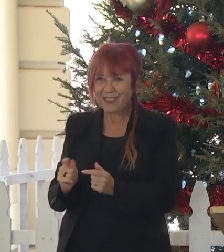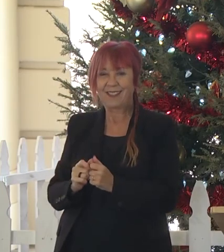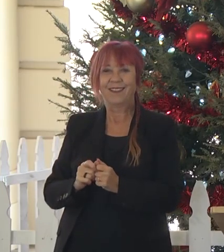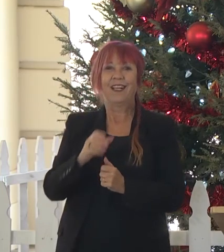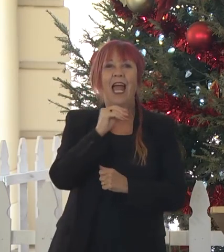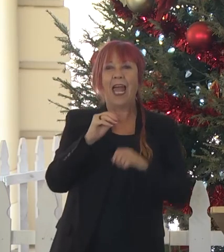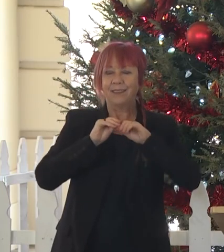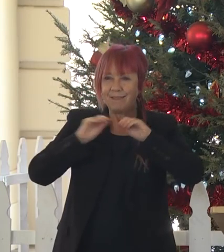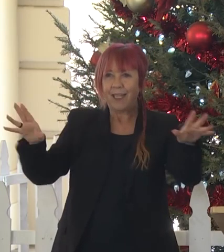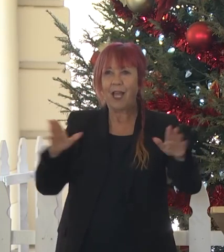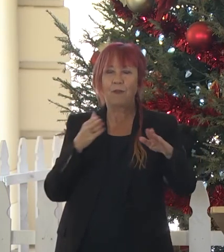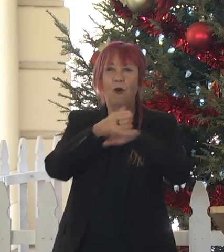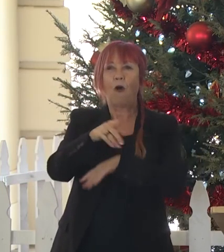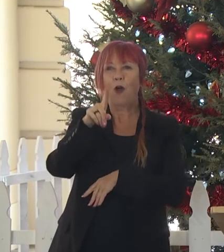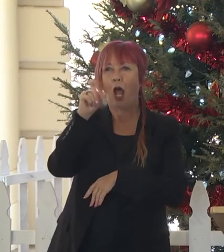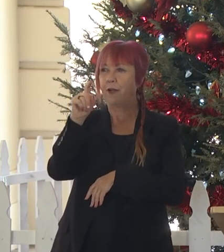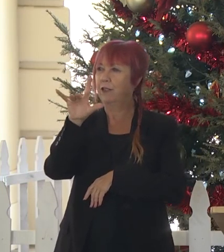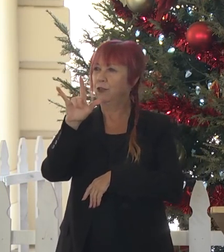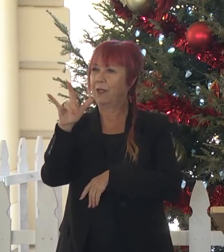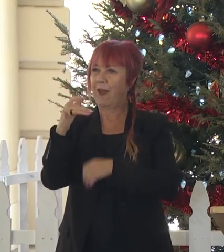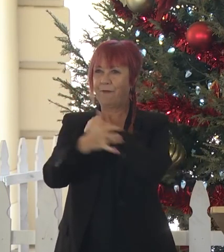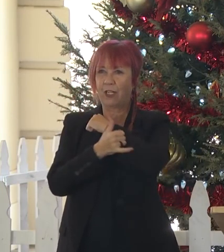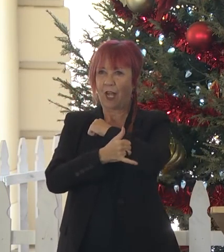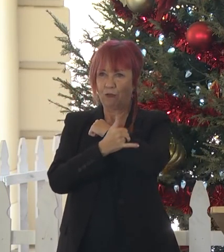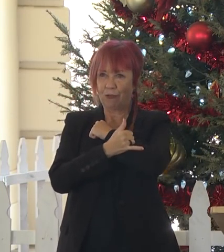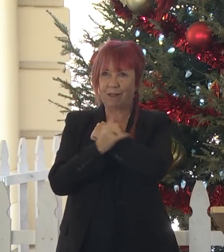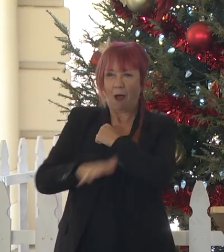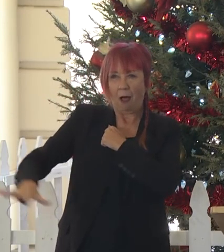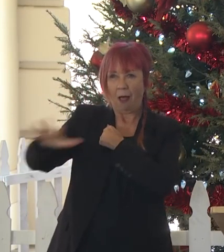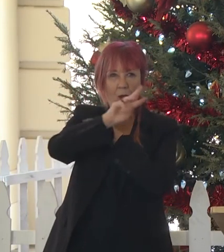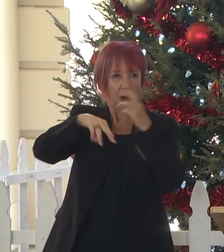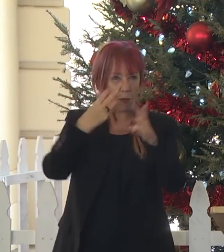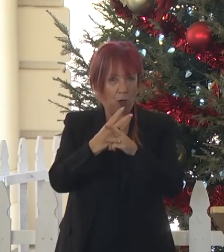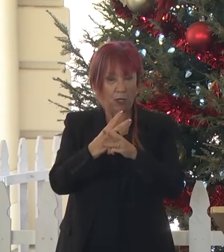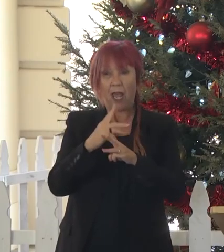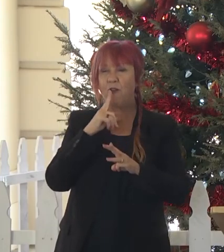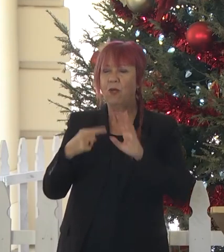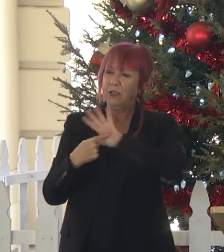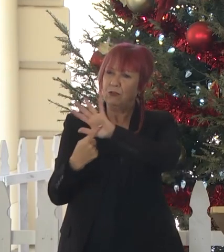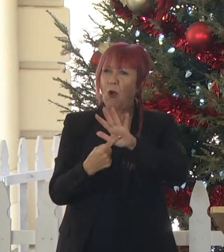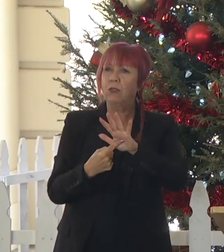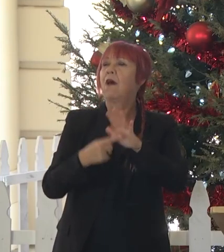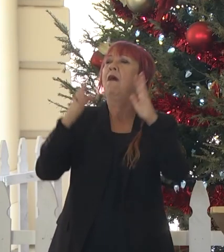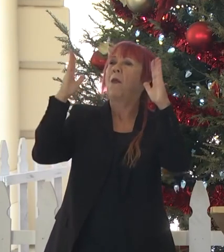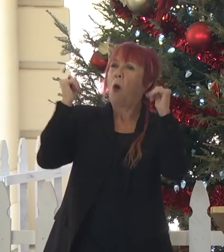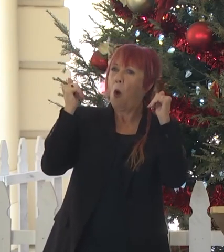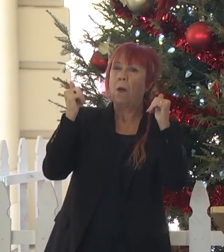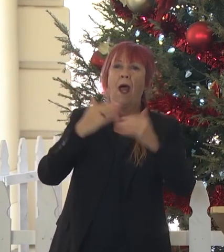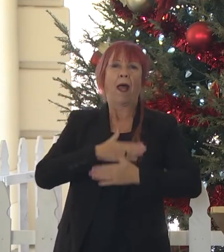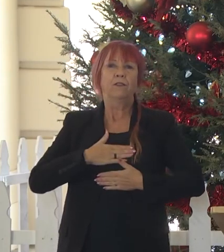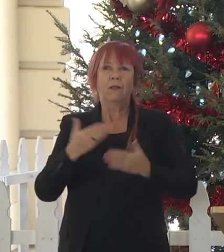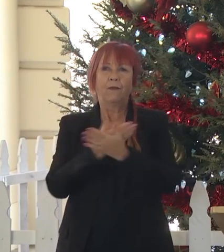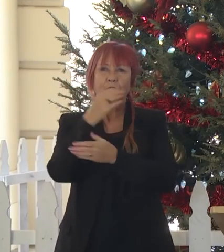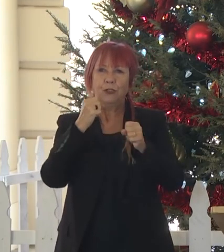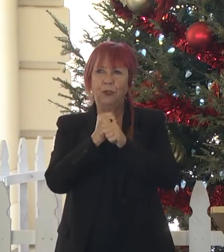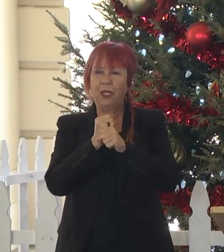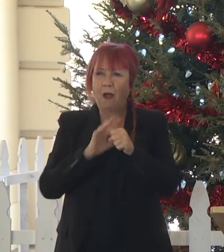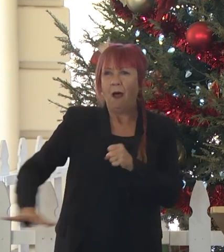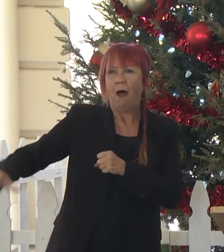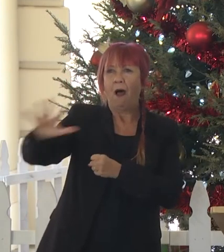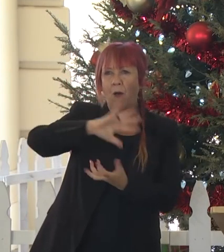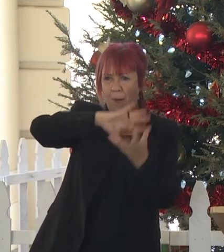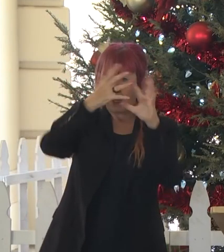countries around the world. And it really has grown to showcase the hope and joy of the new year to a global audience. And while